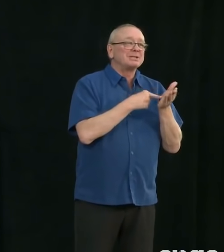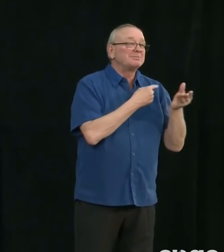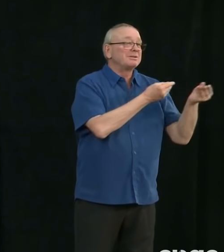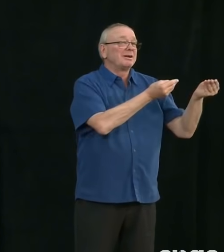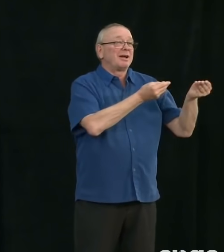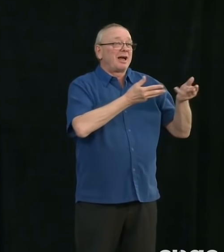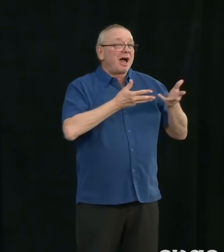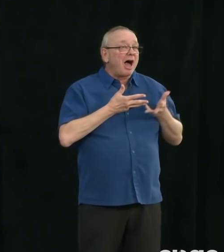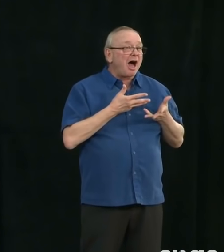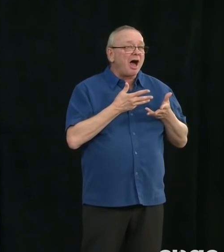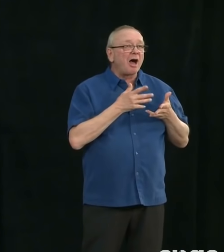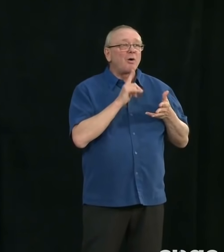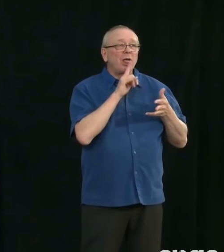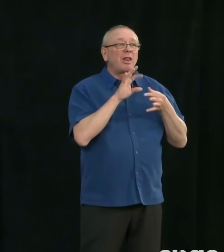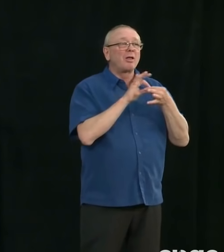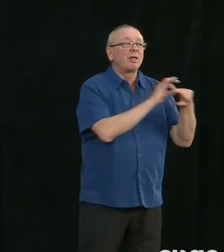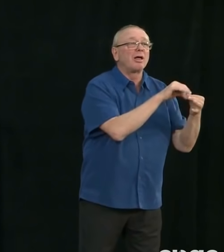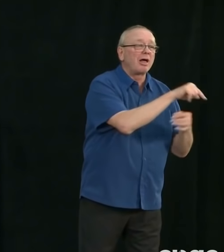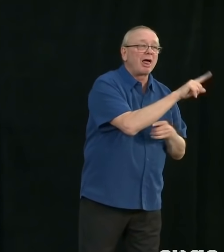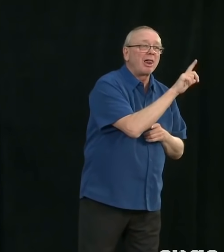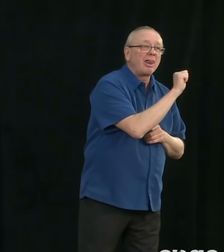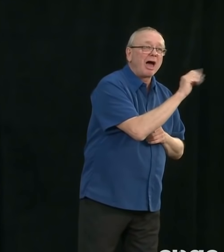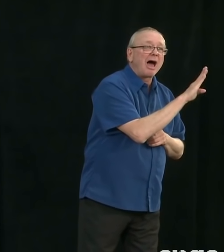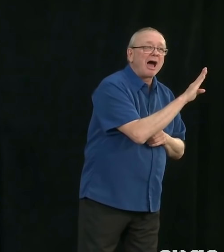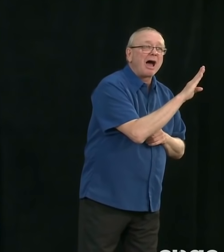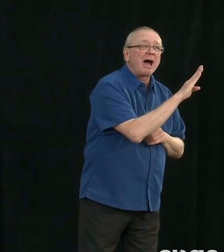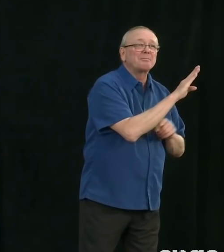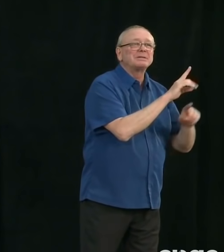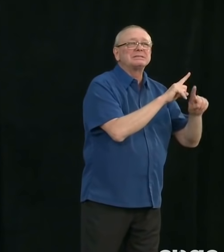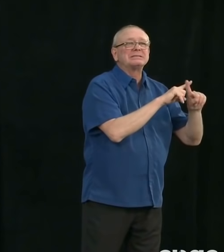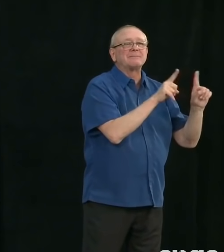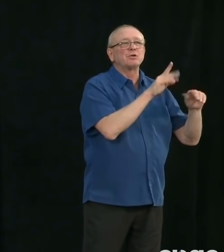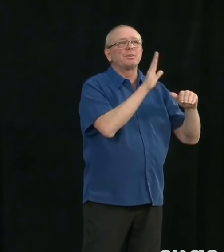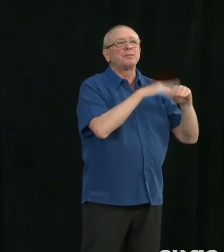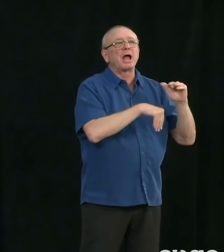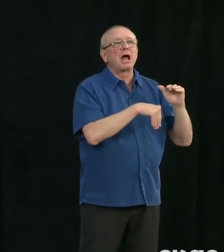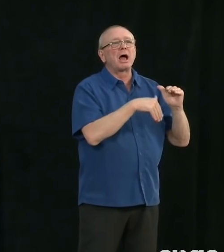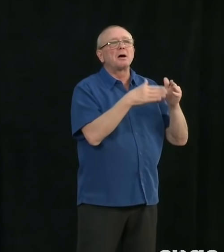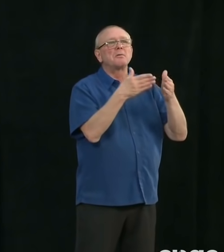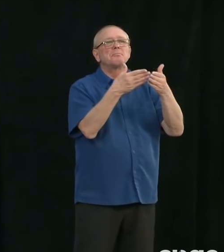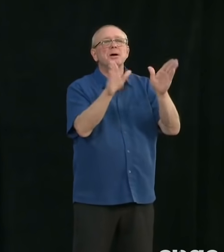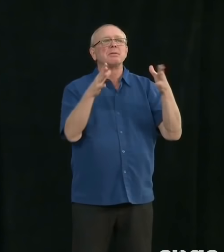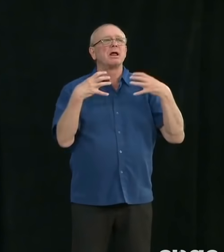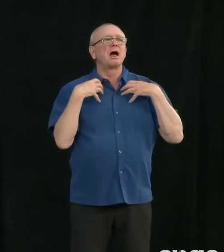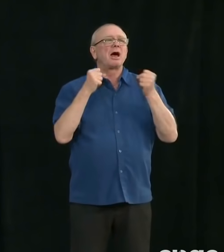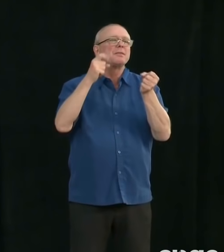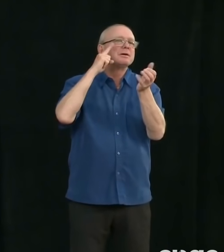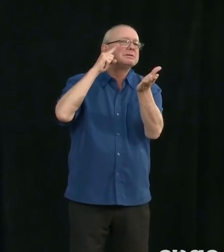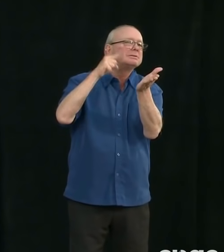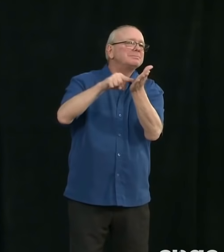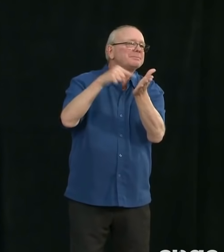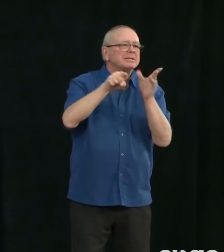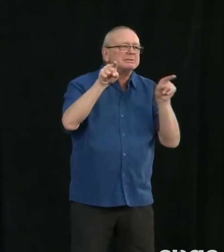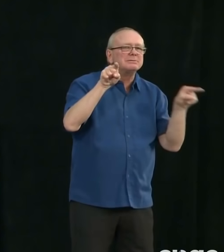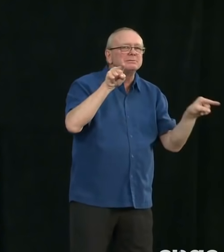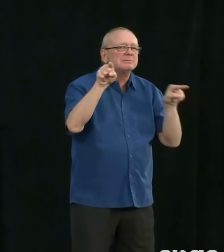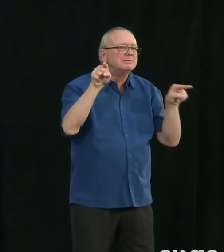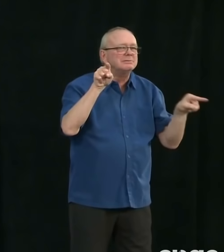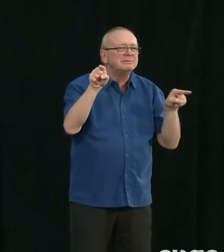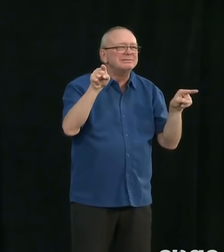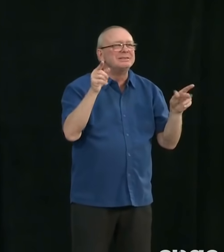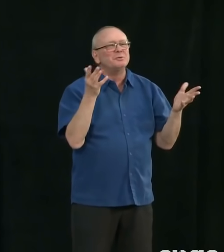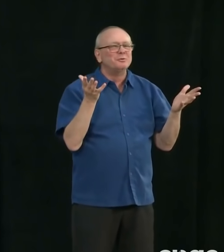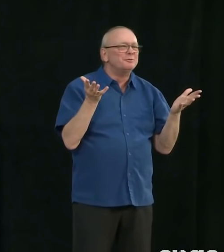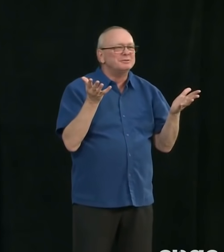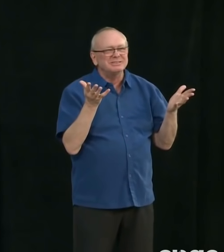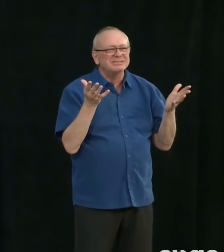lab information system can be different from what the public health investigation team identifies as a more current address. So